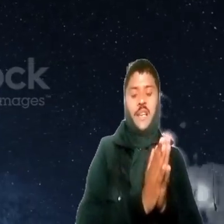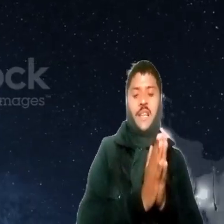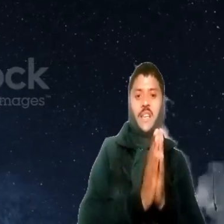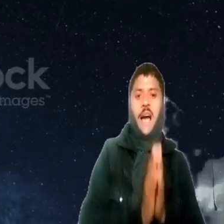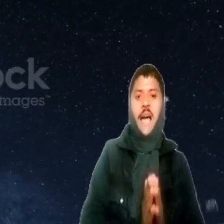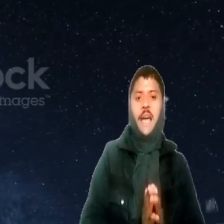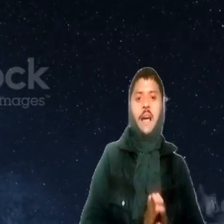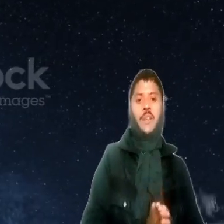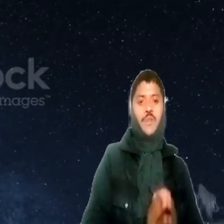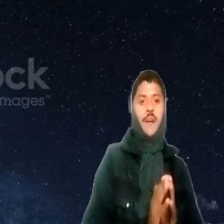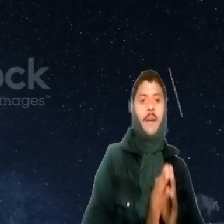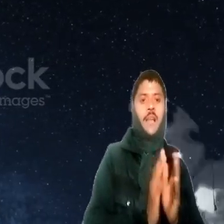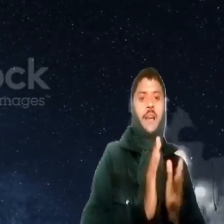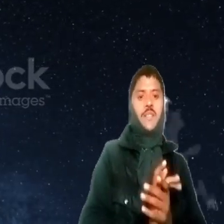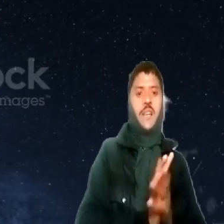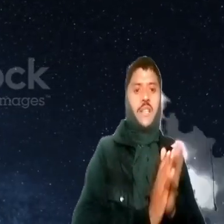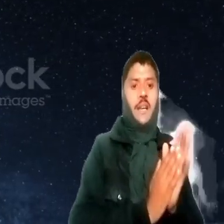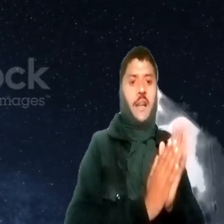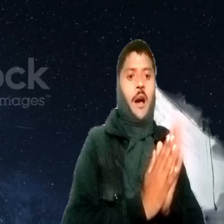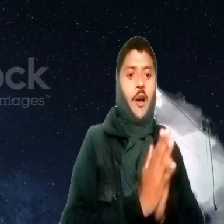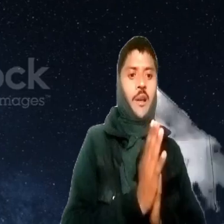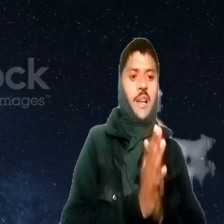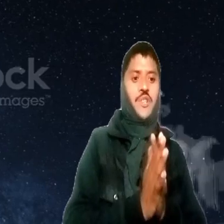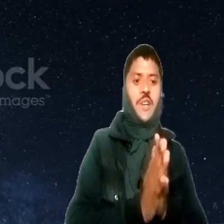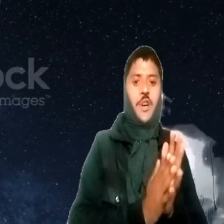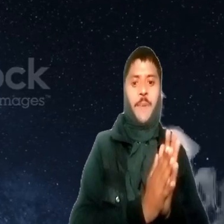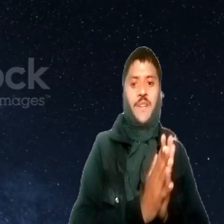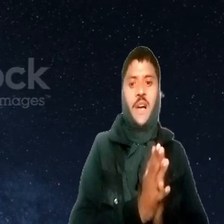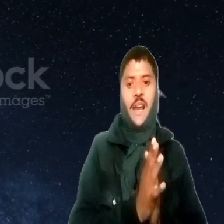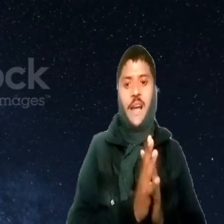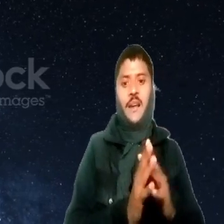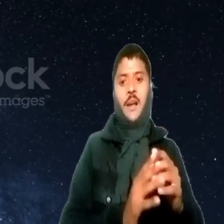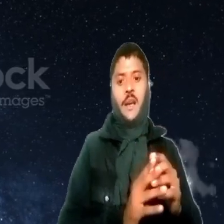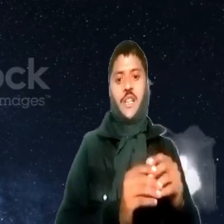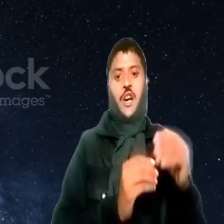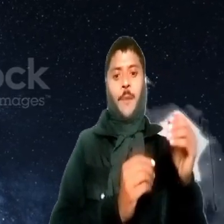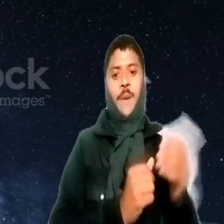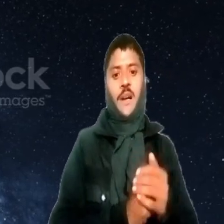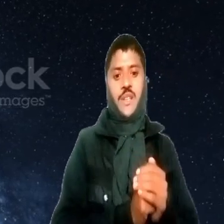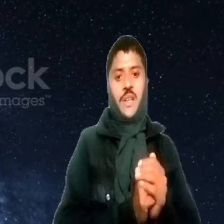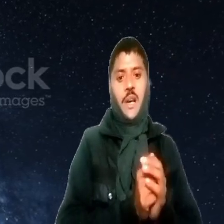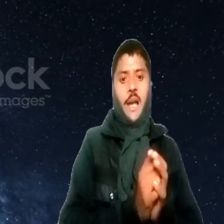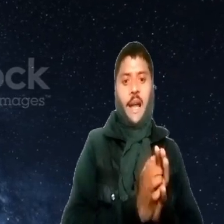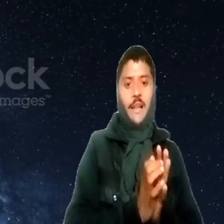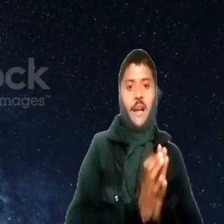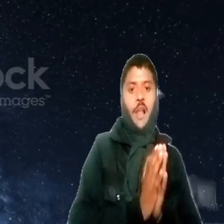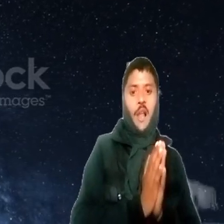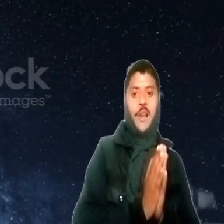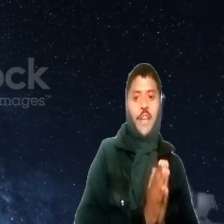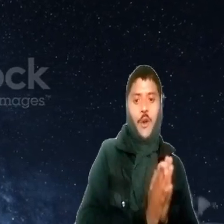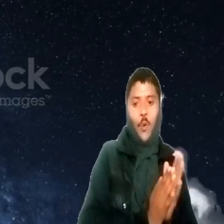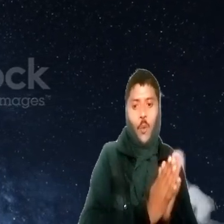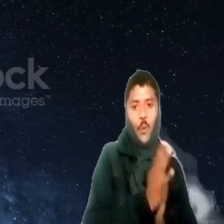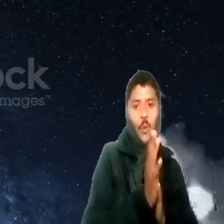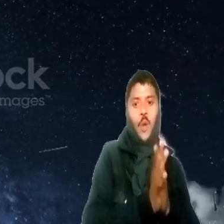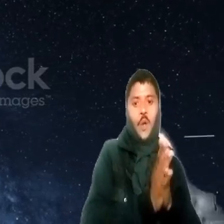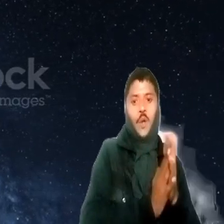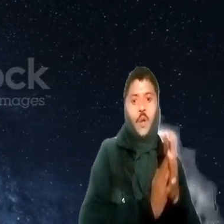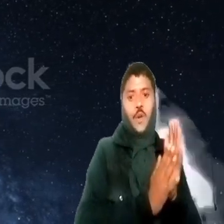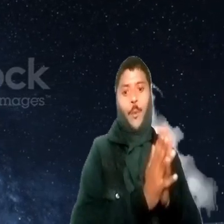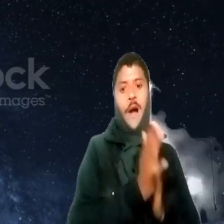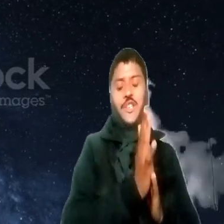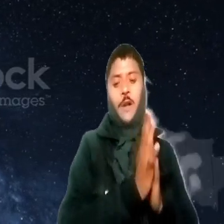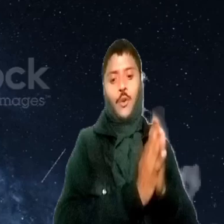largest constellation in the sky. So some other constellation or clusters of stars are Scorpius and the